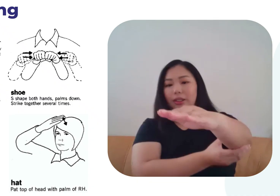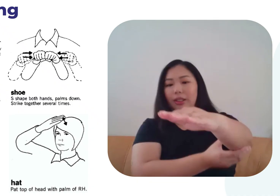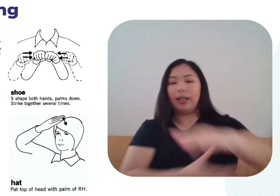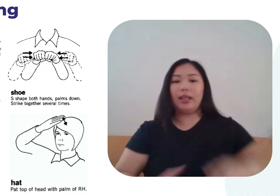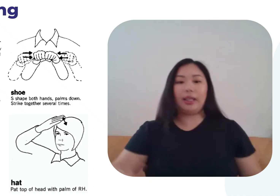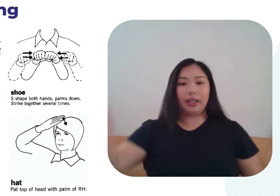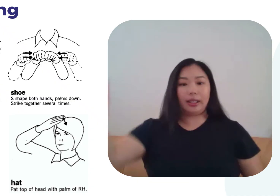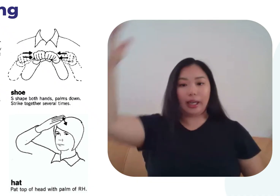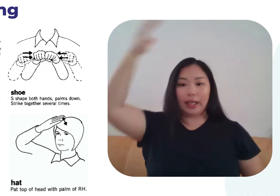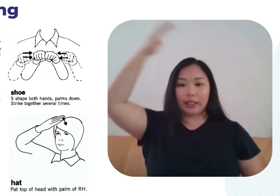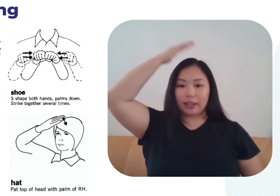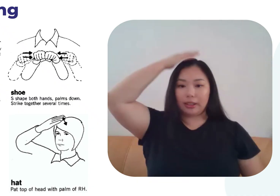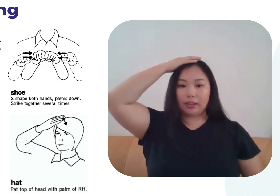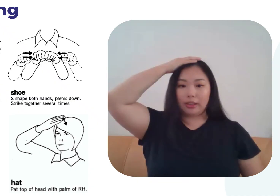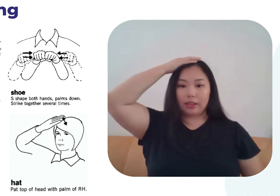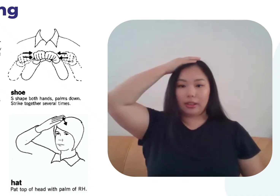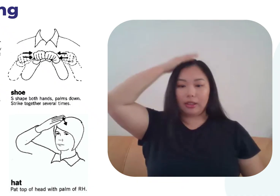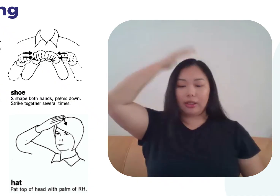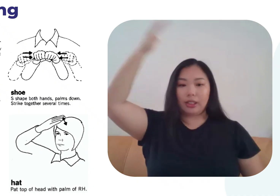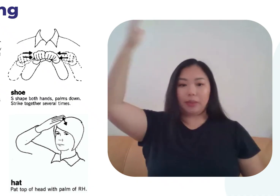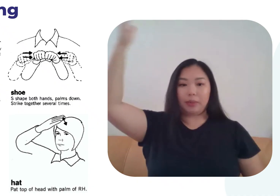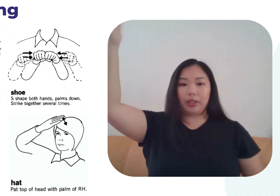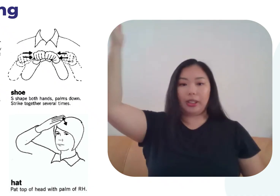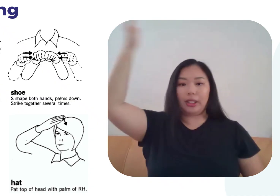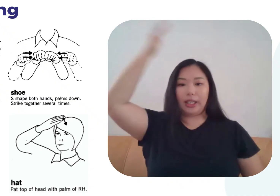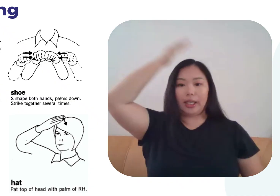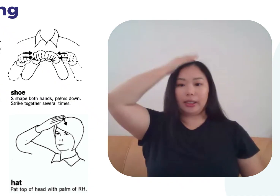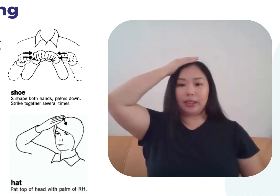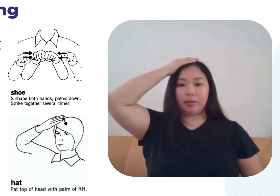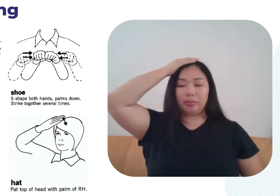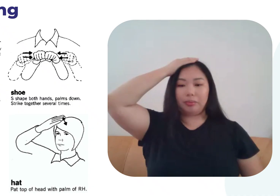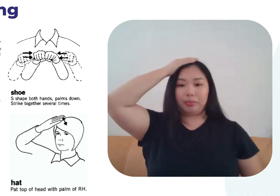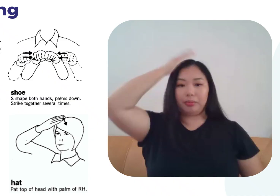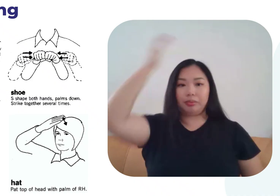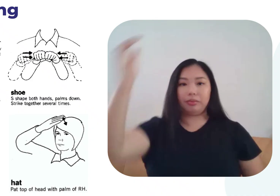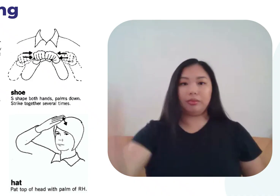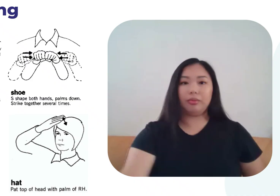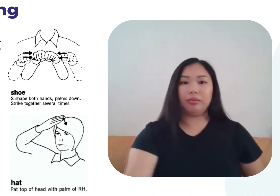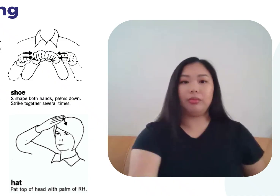on, and hat. Tap your head, hat.